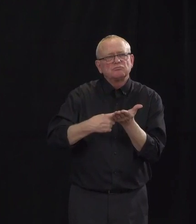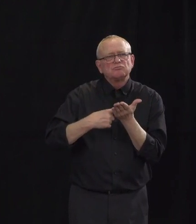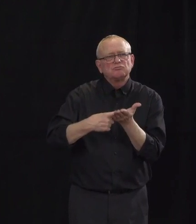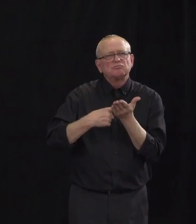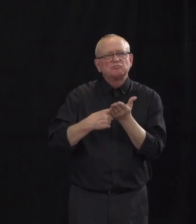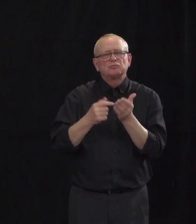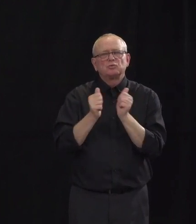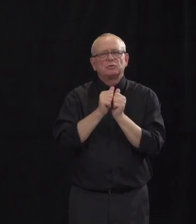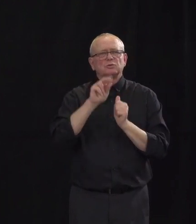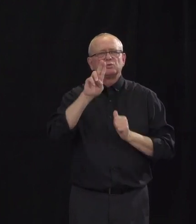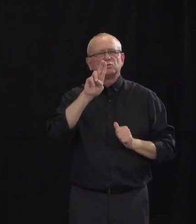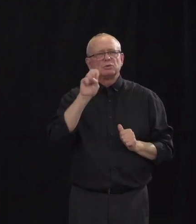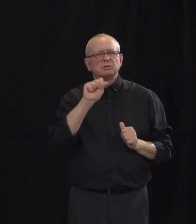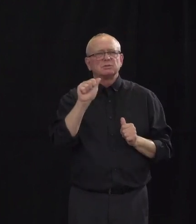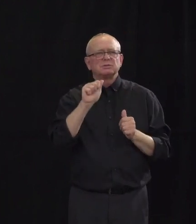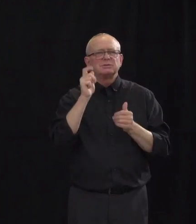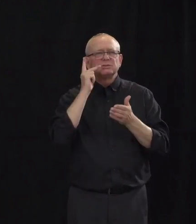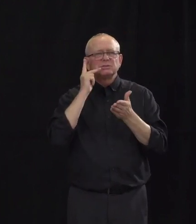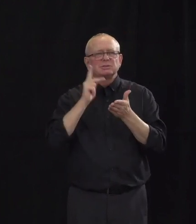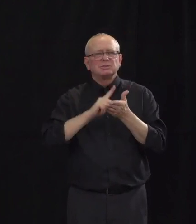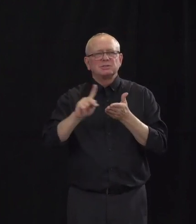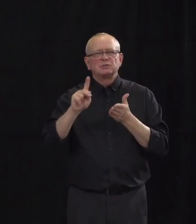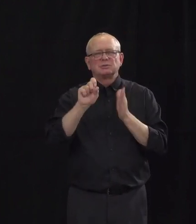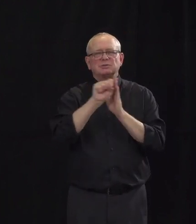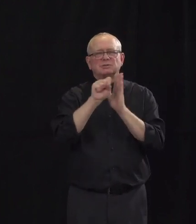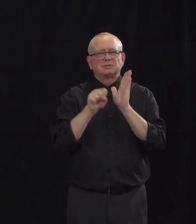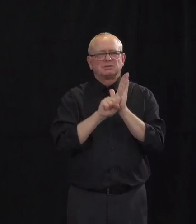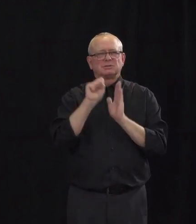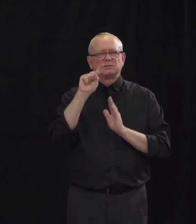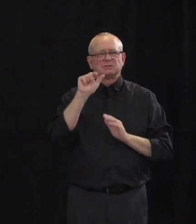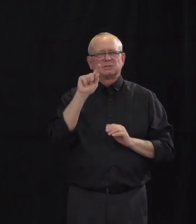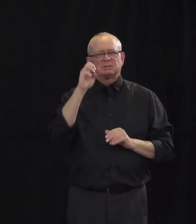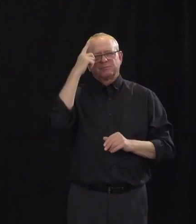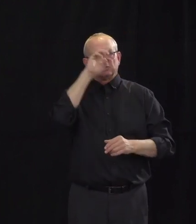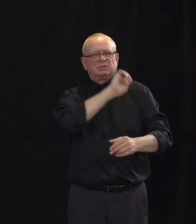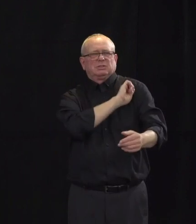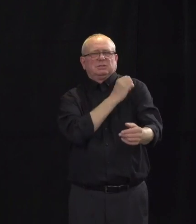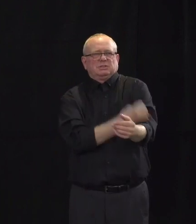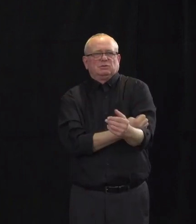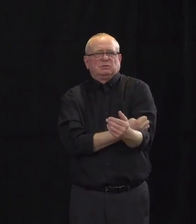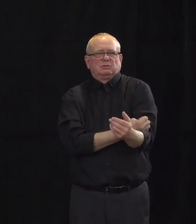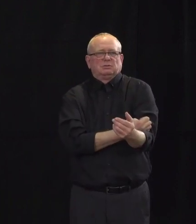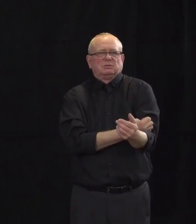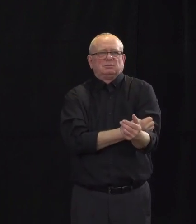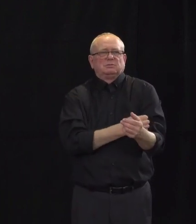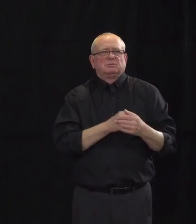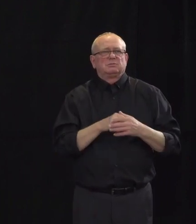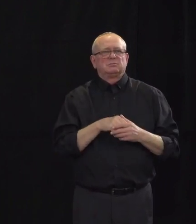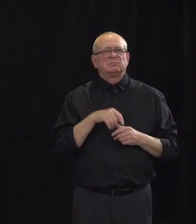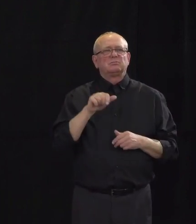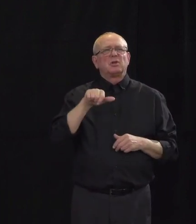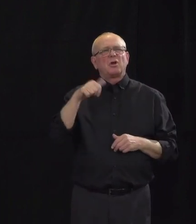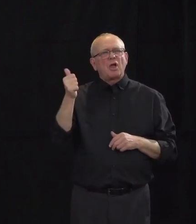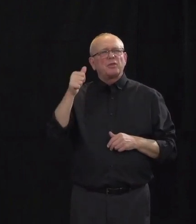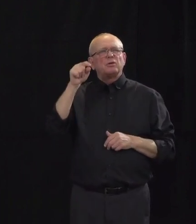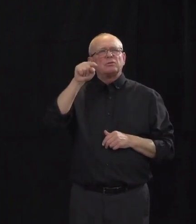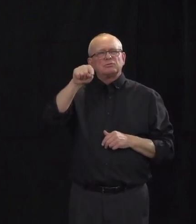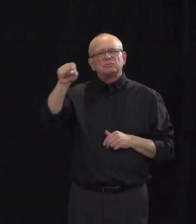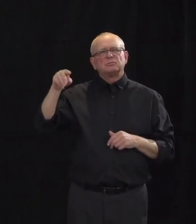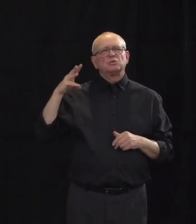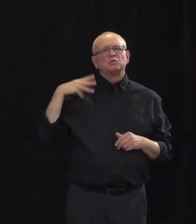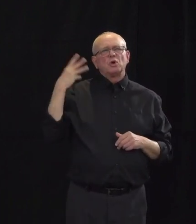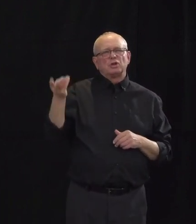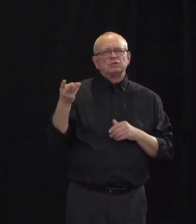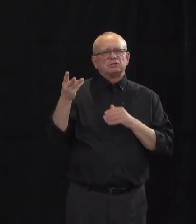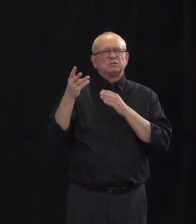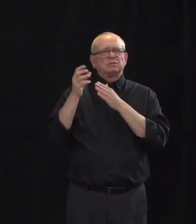Energy, Francis Fannin, and other leaders in Washington. Over the days to come, I will be speaking to both